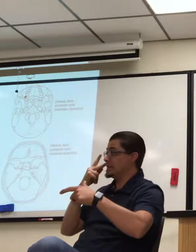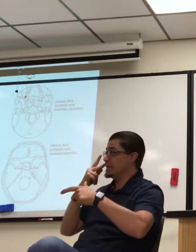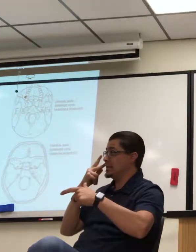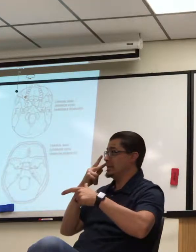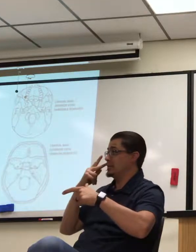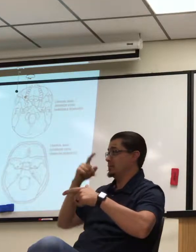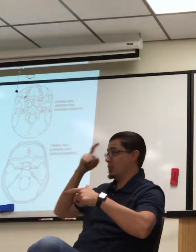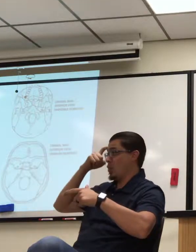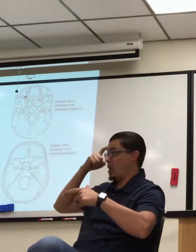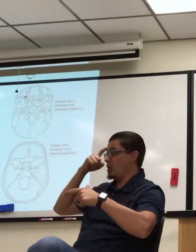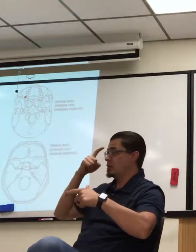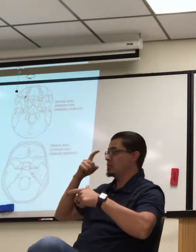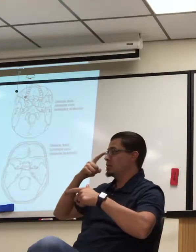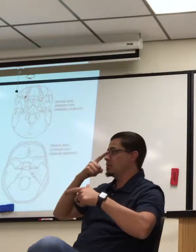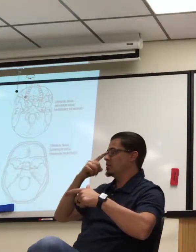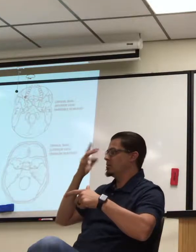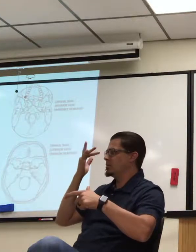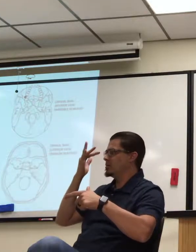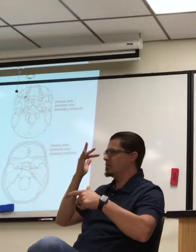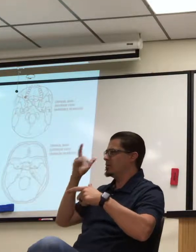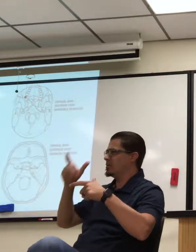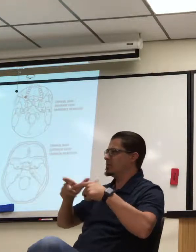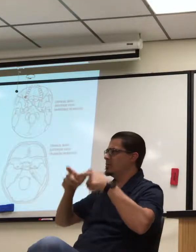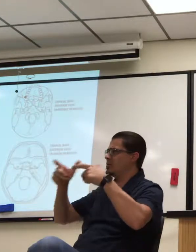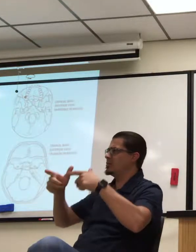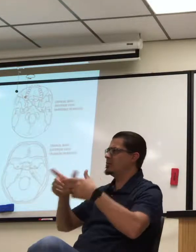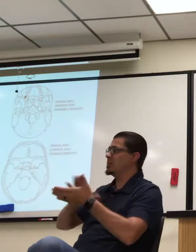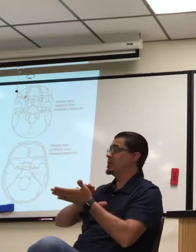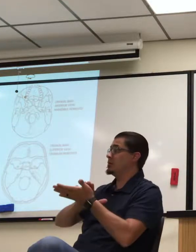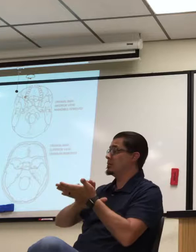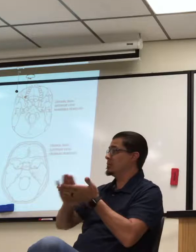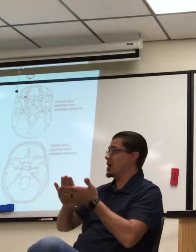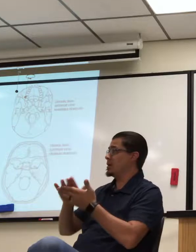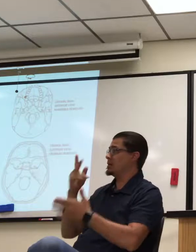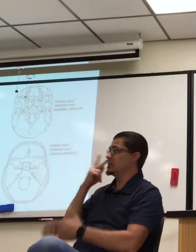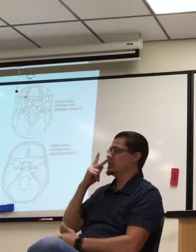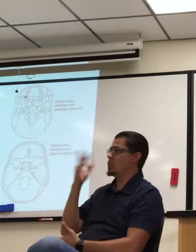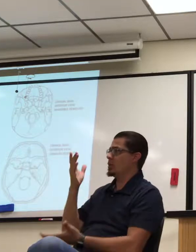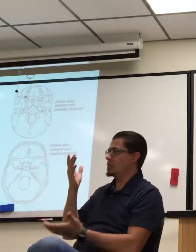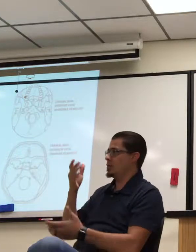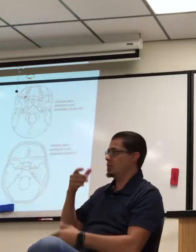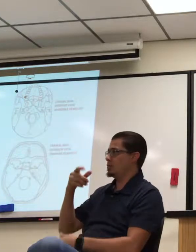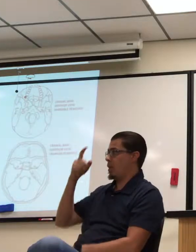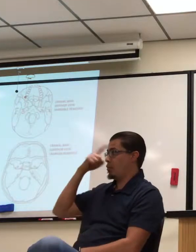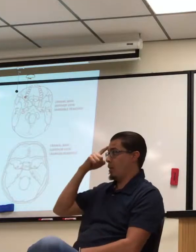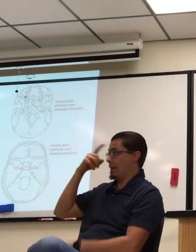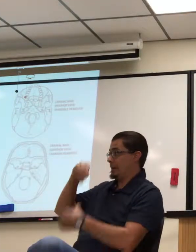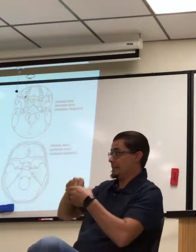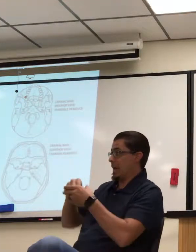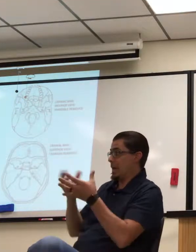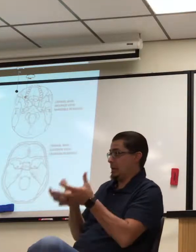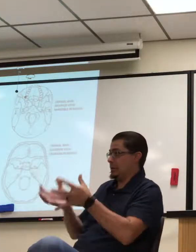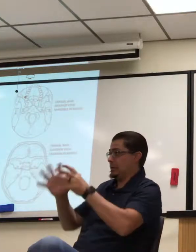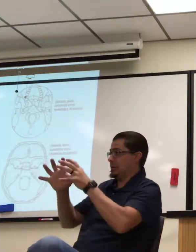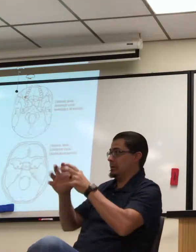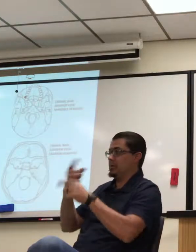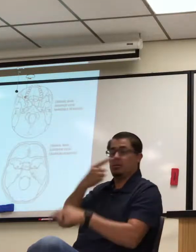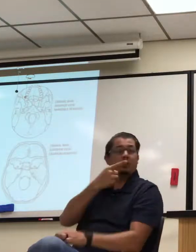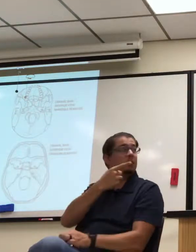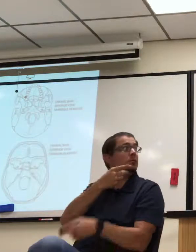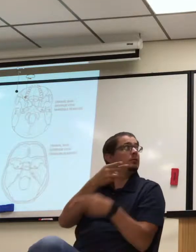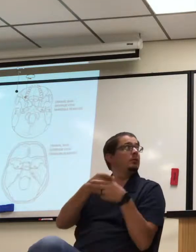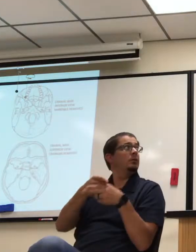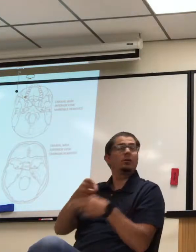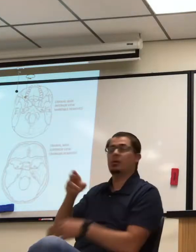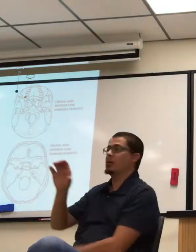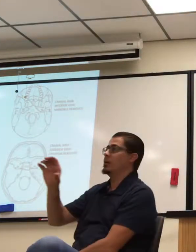when you're just studying the skull, brain has been removed, you get a nice look at what your brain sits on. This is called, what you're looking at here, the